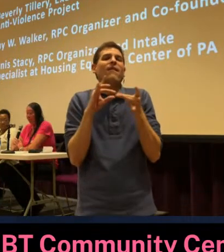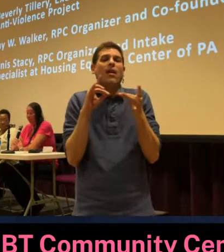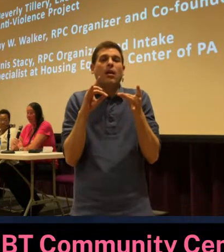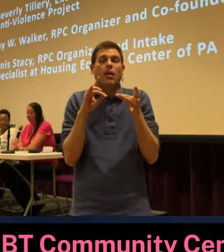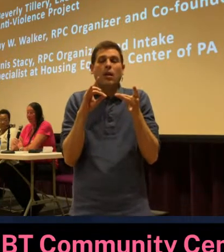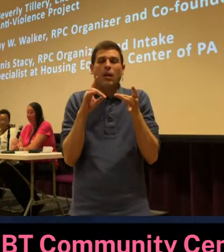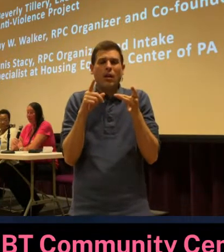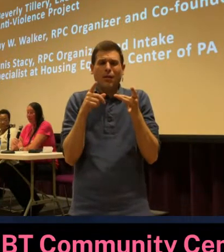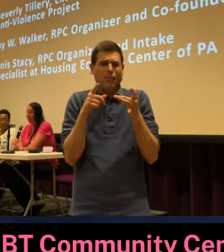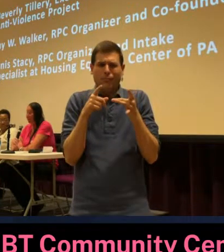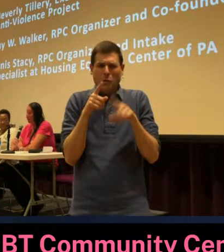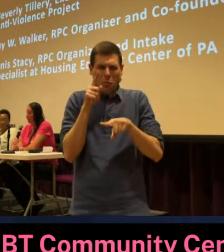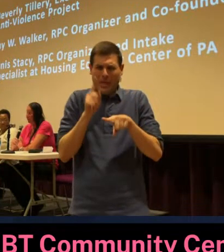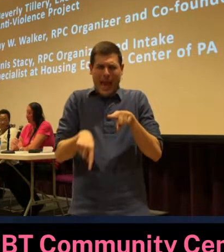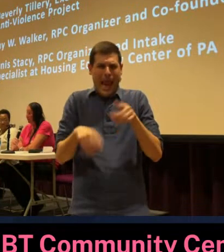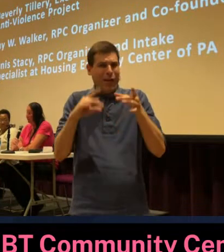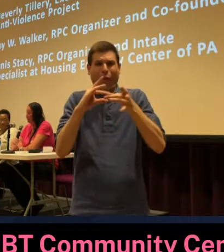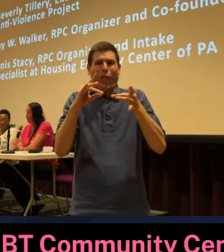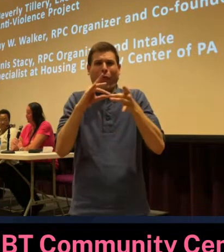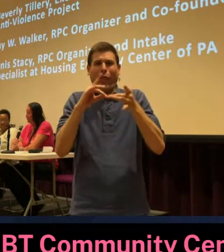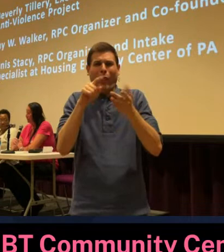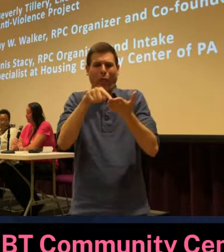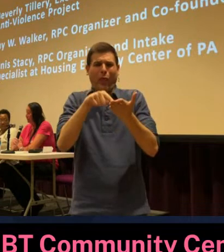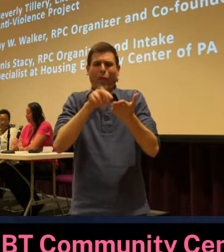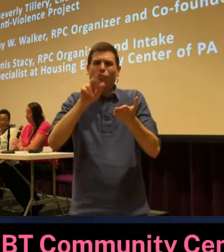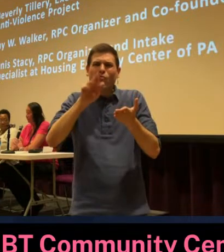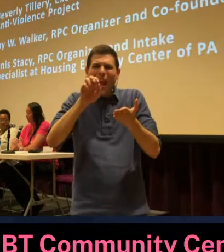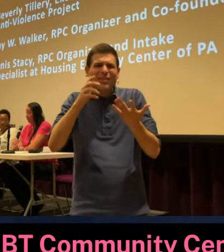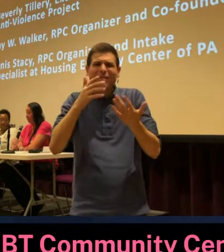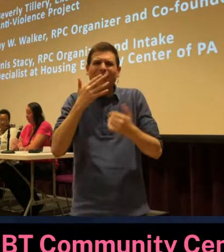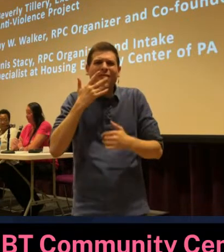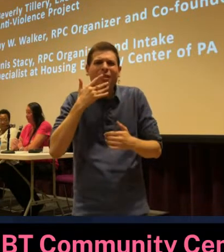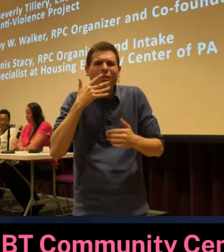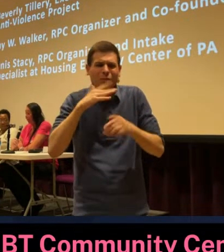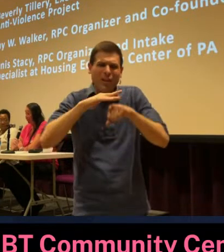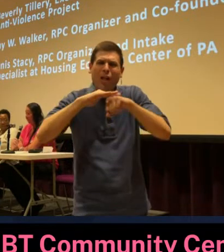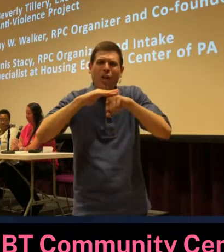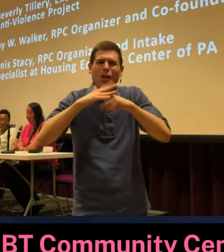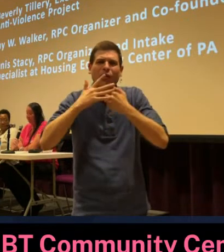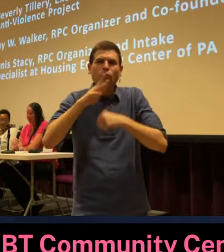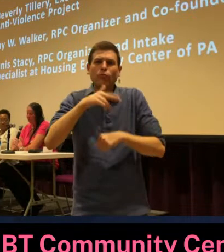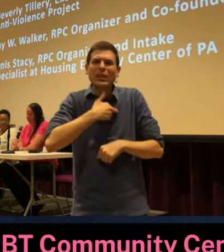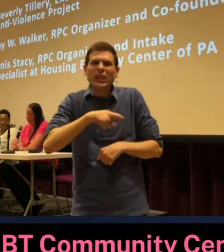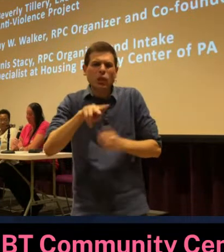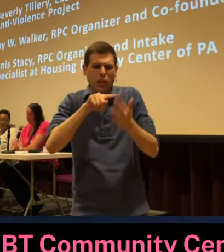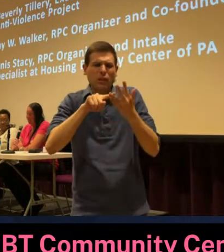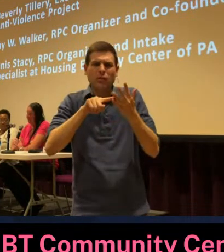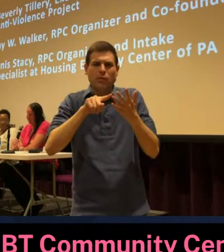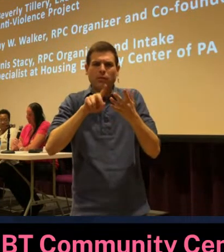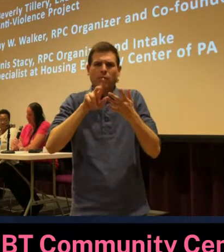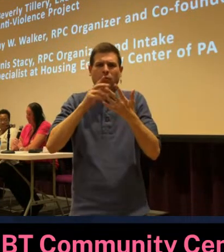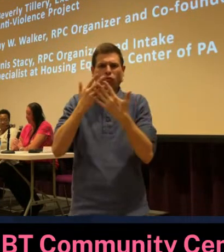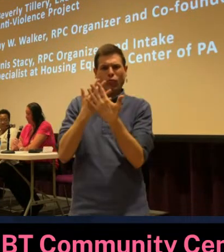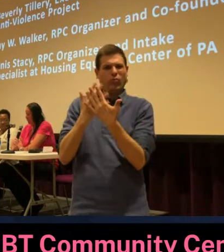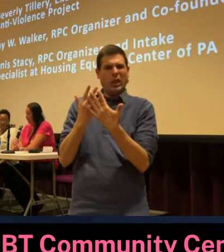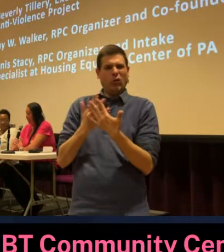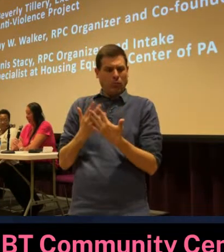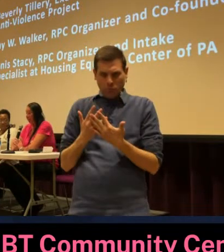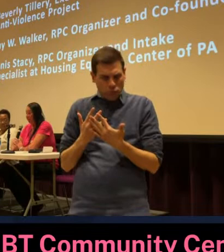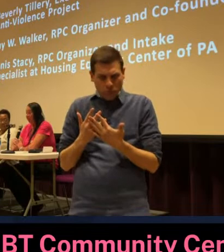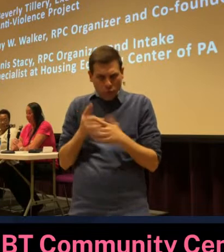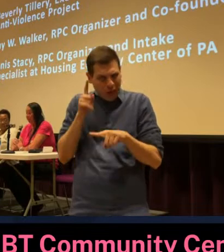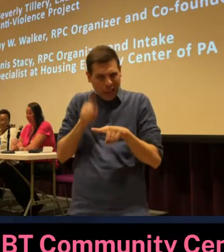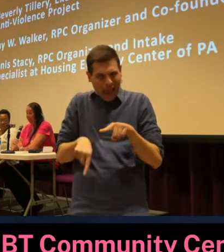illegal. You can't discriminate based on race, color, religion, kind of thing. The housing becomes important. We need to get the numbers up. We need to